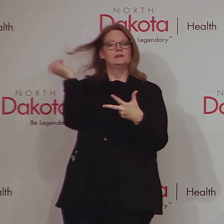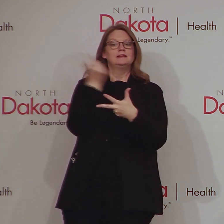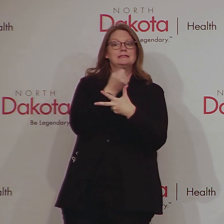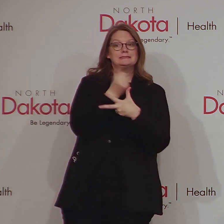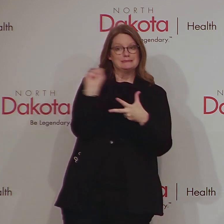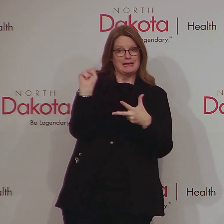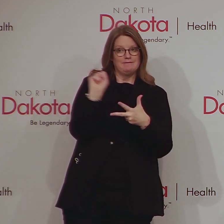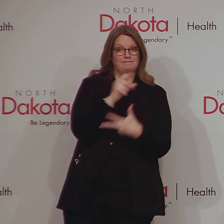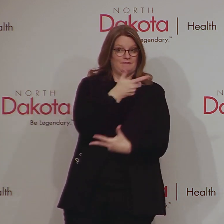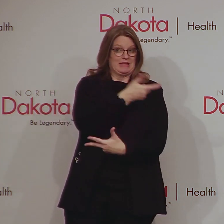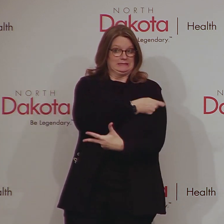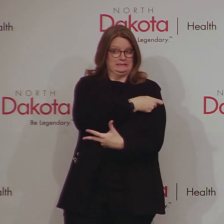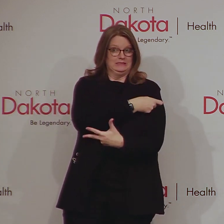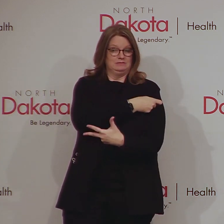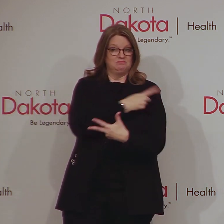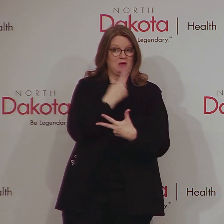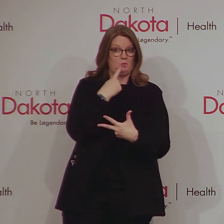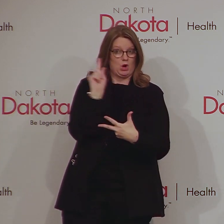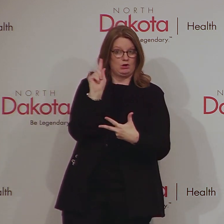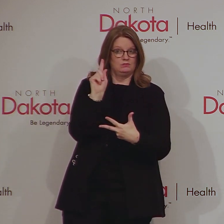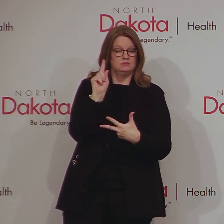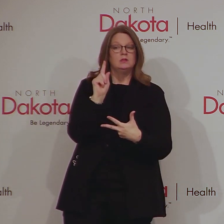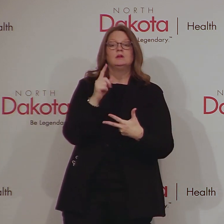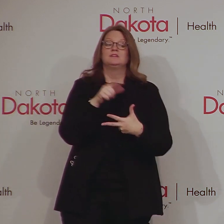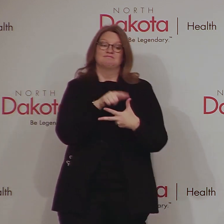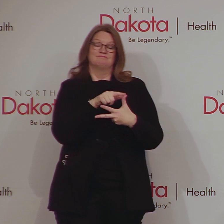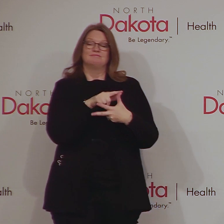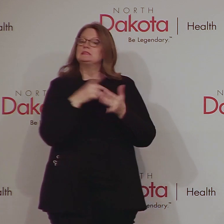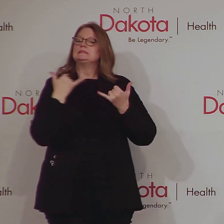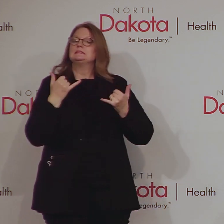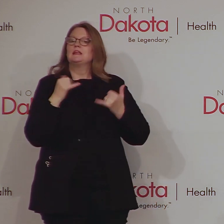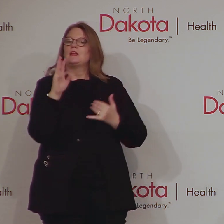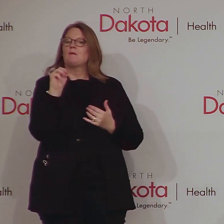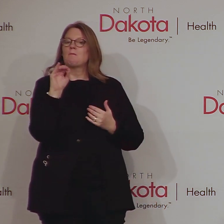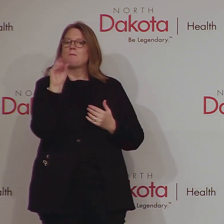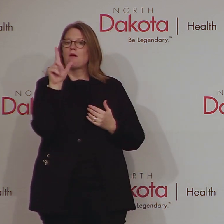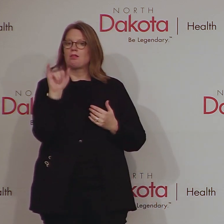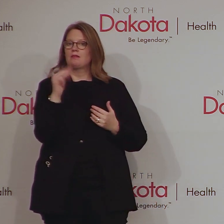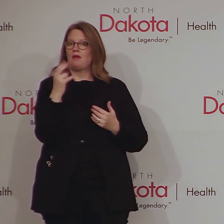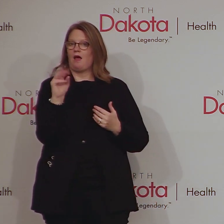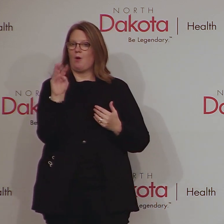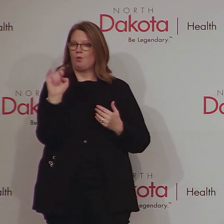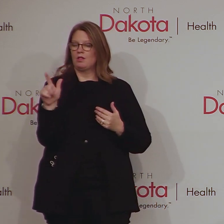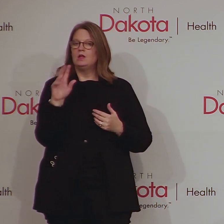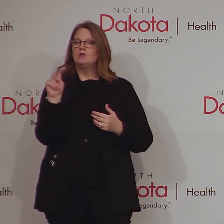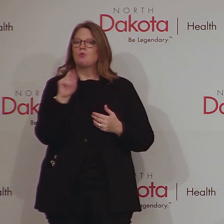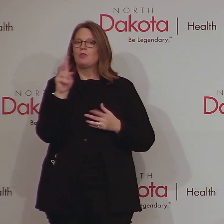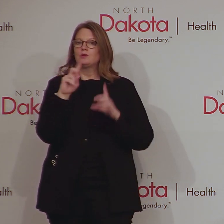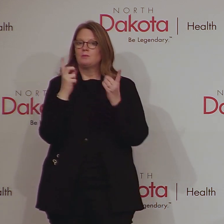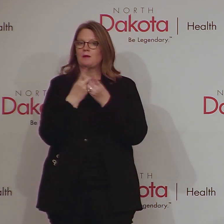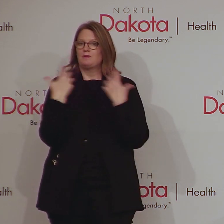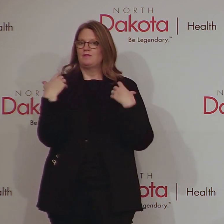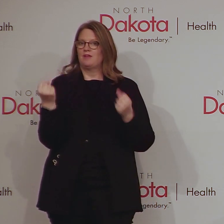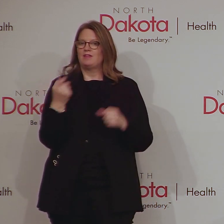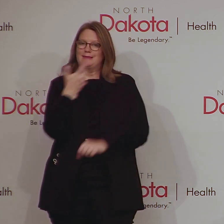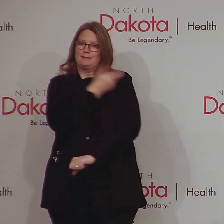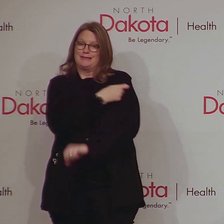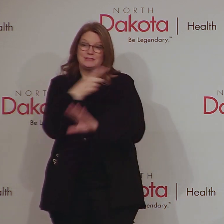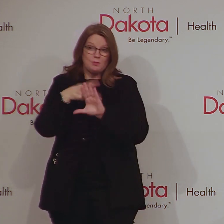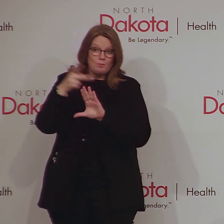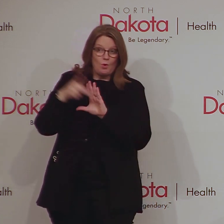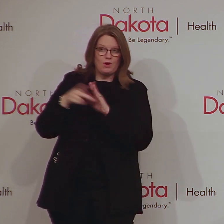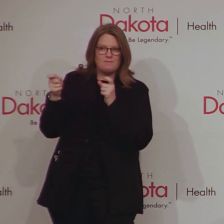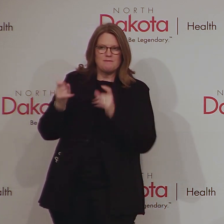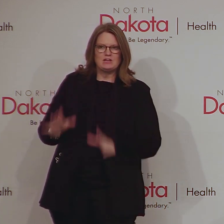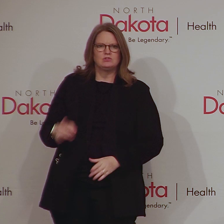and effective vaccines. And we'll have an update today from Molly Howell, the North Dakota Department of Health Immunization Program Manager. She's